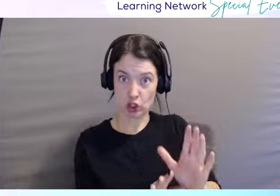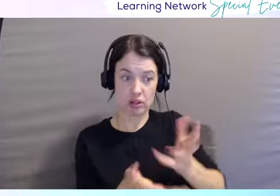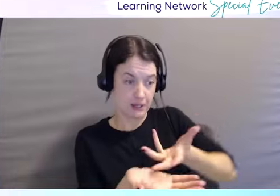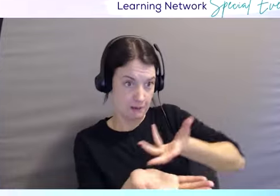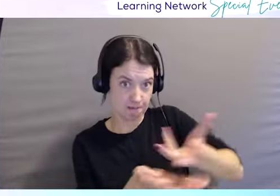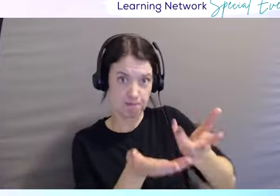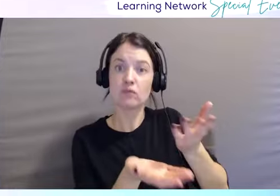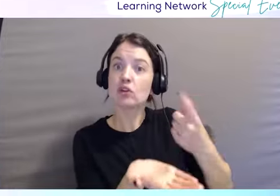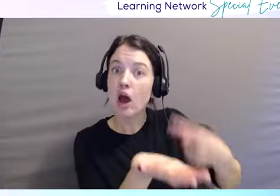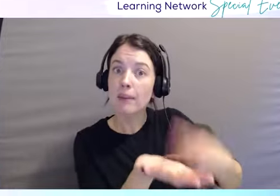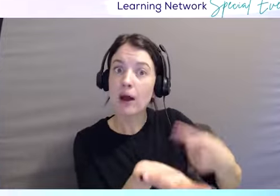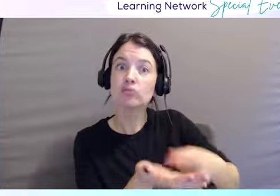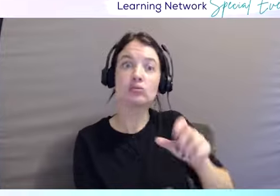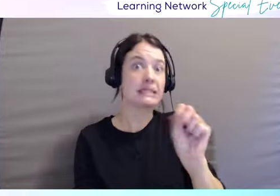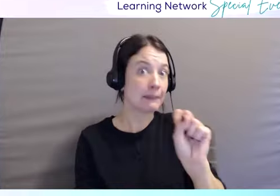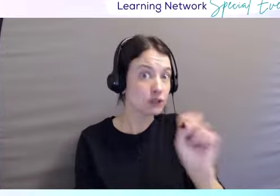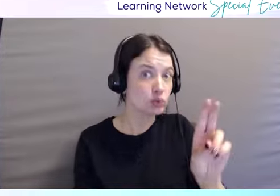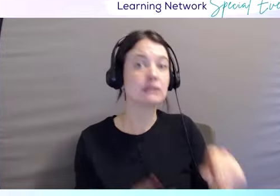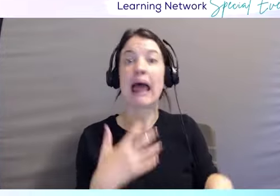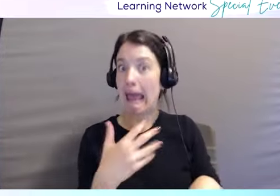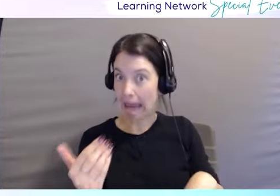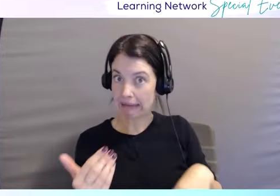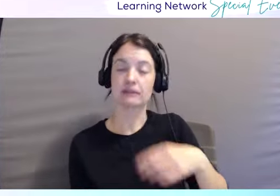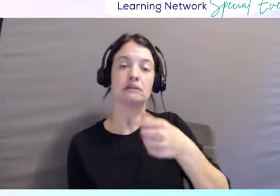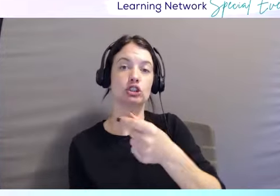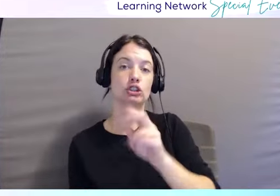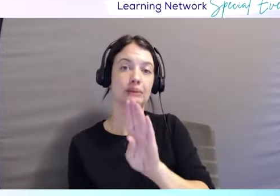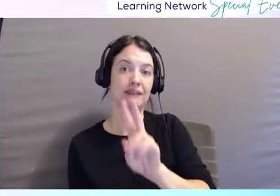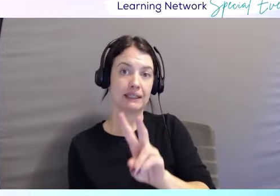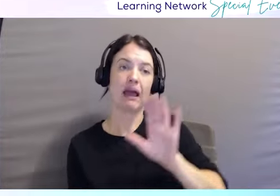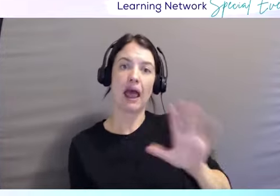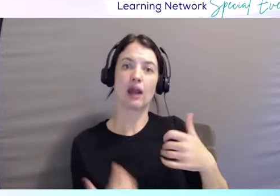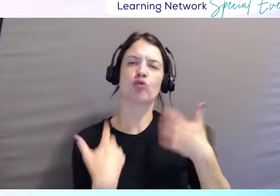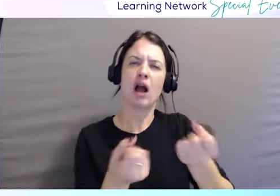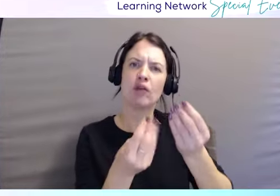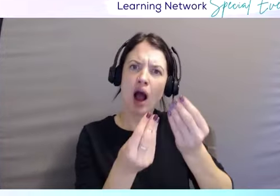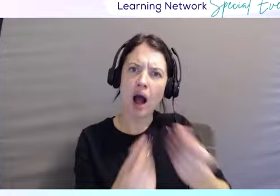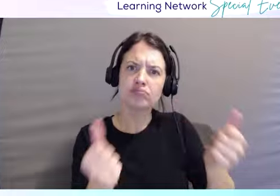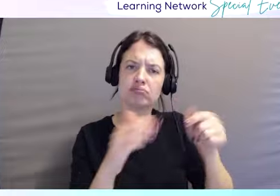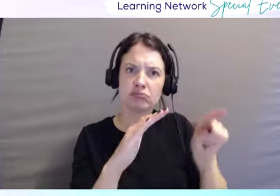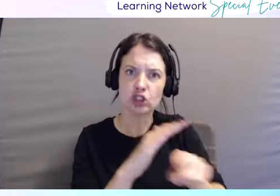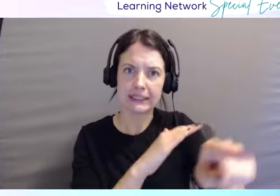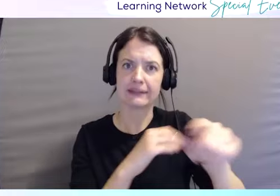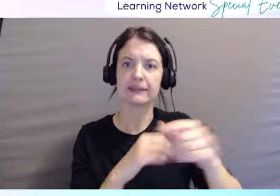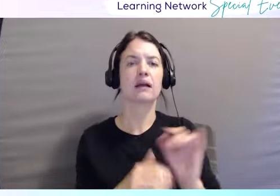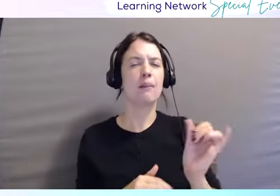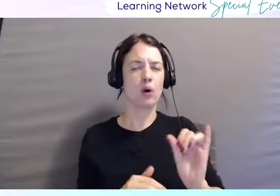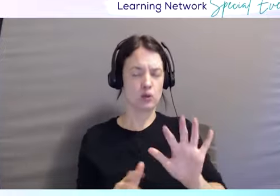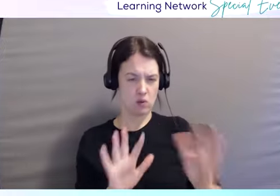with GBV and the recovery journey, and also work with a melding of substance use and GBV and what a recovery